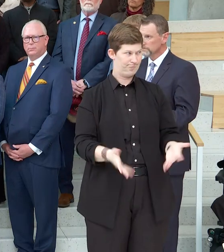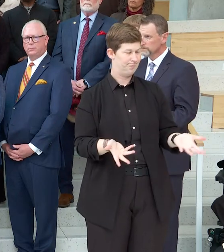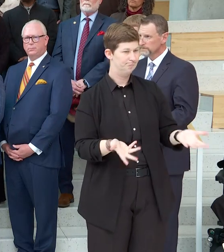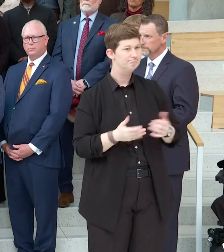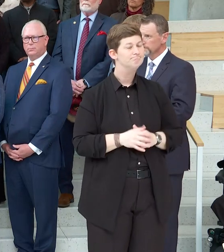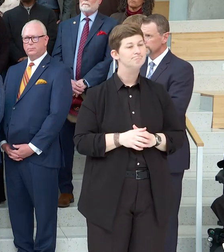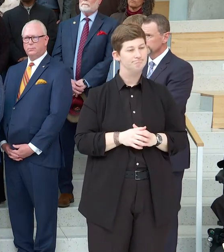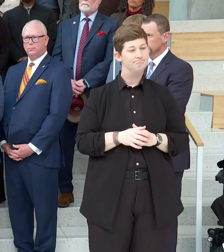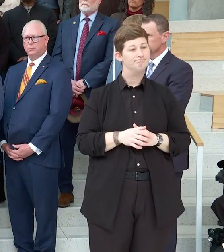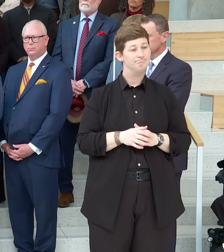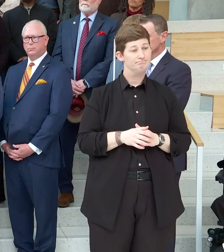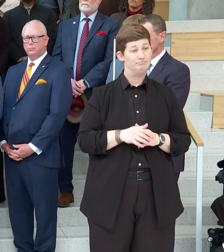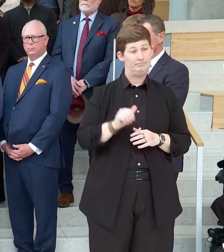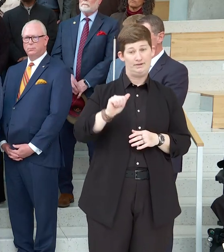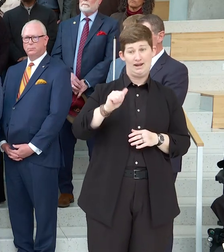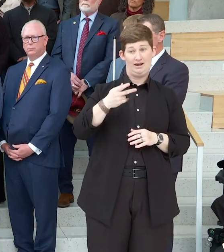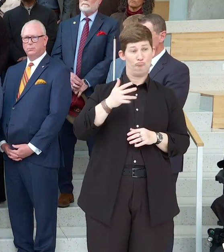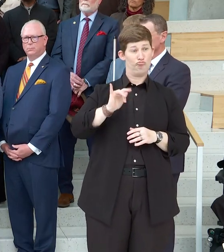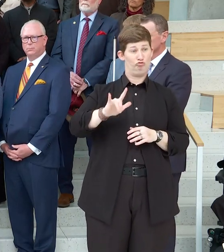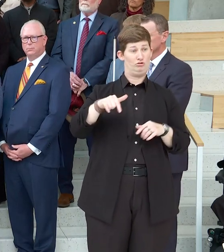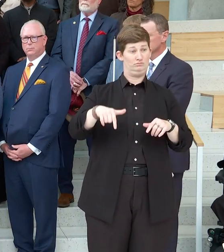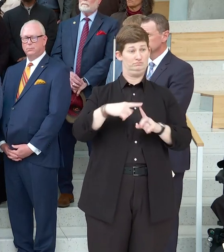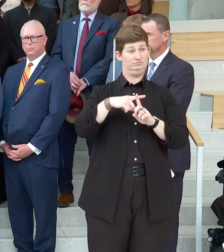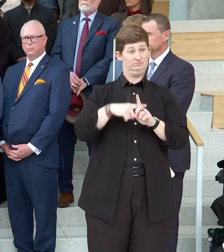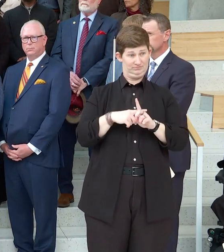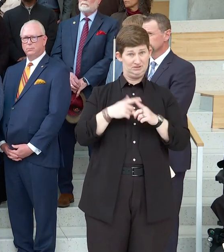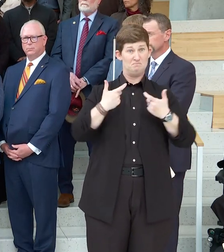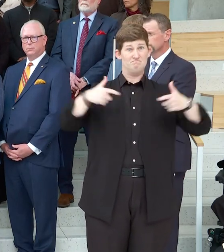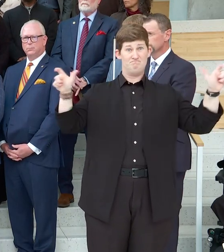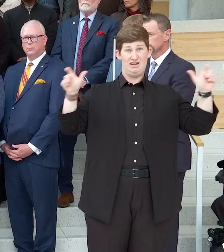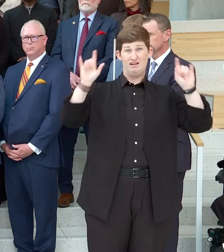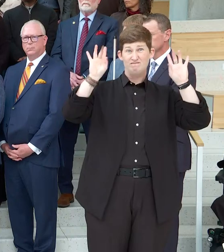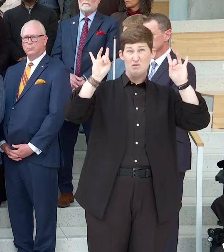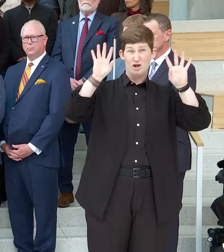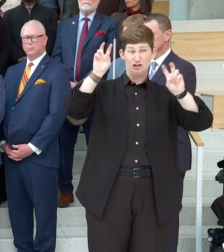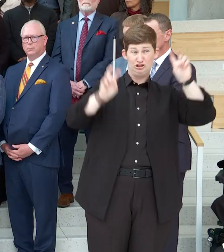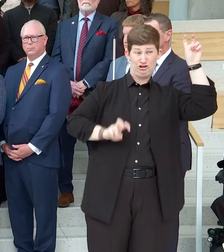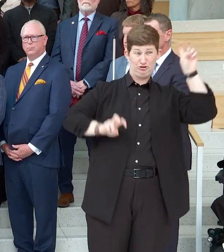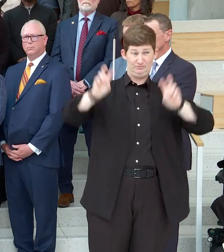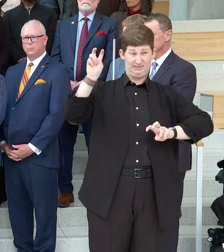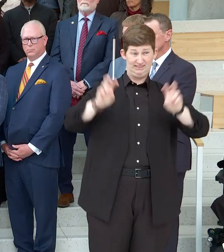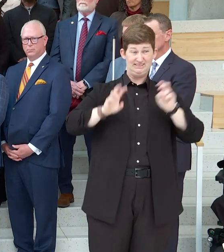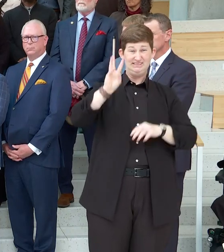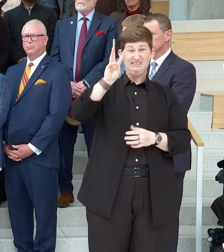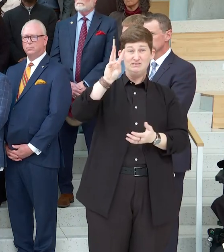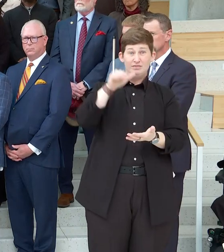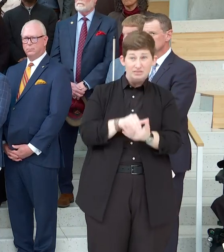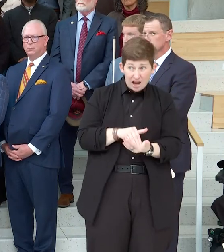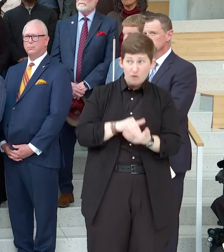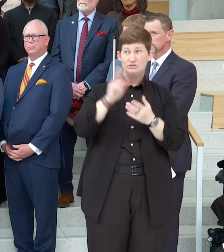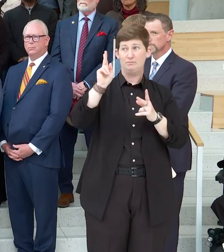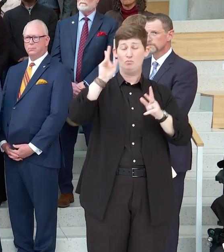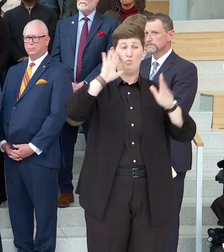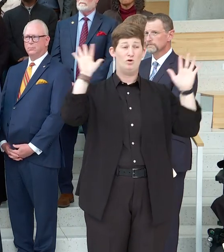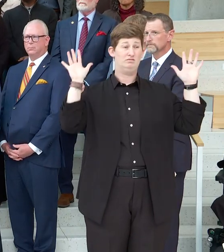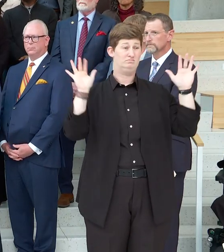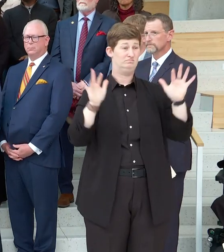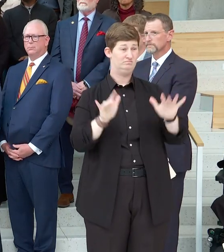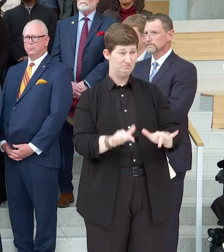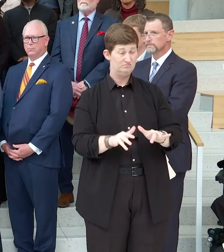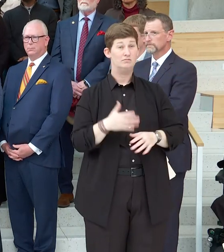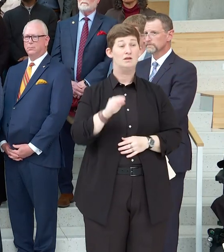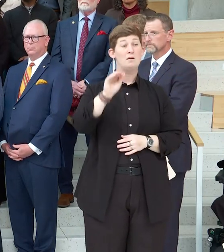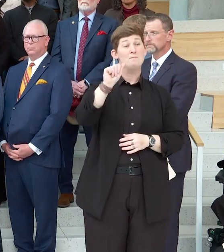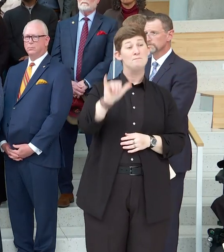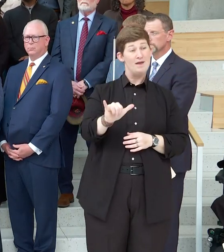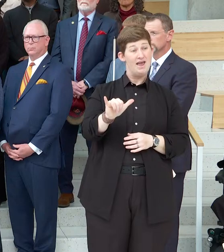with an expected 6,000 employees. In May, we have the Clean Power Convention in our city with more than 7,000 participants